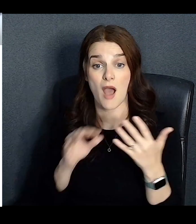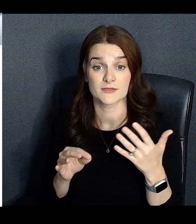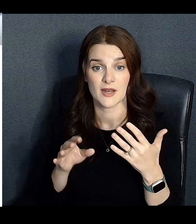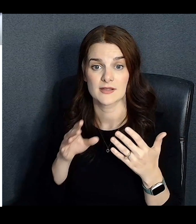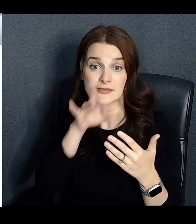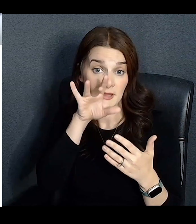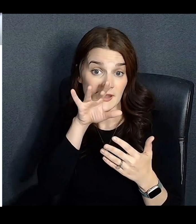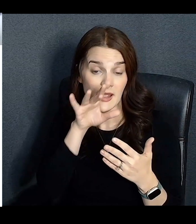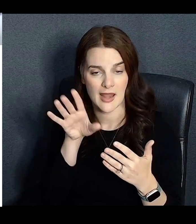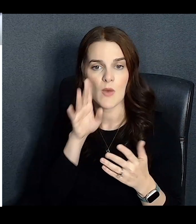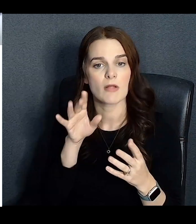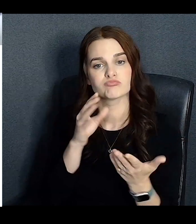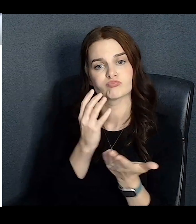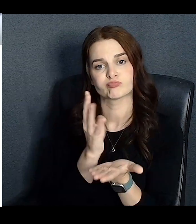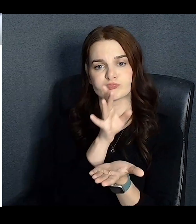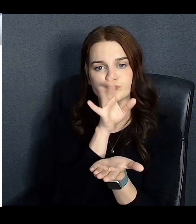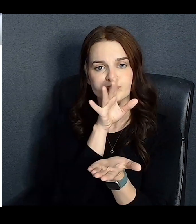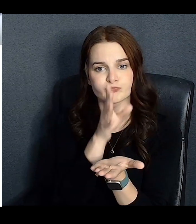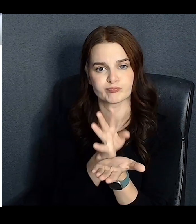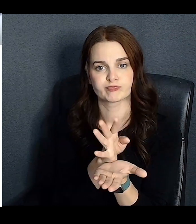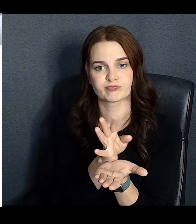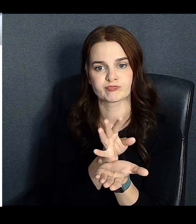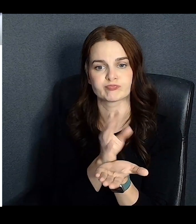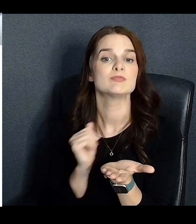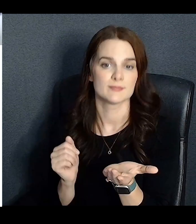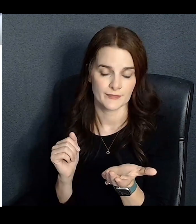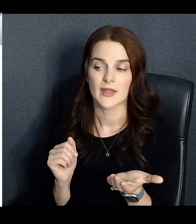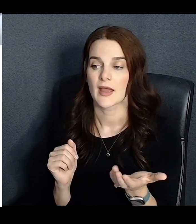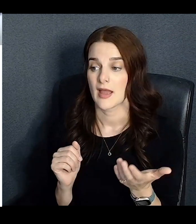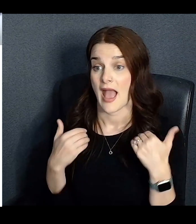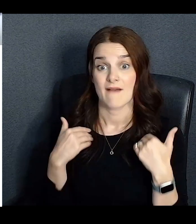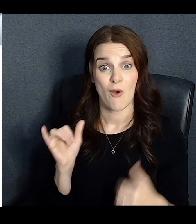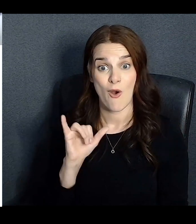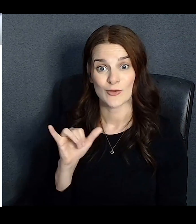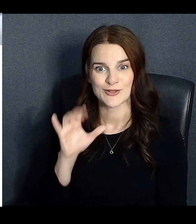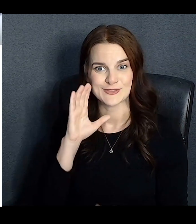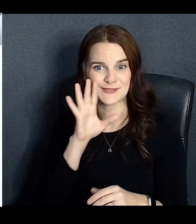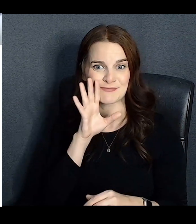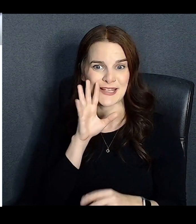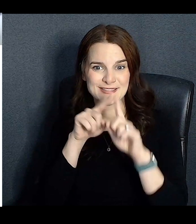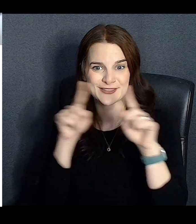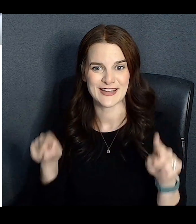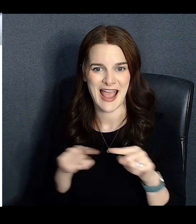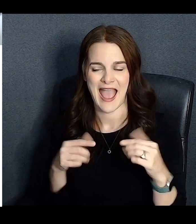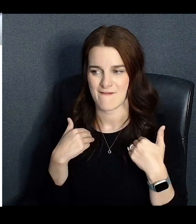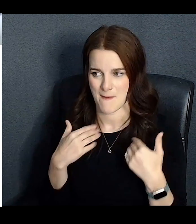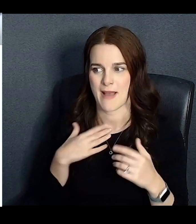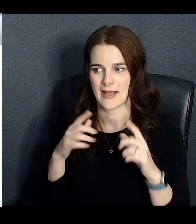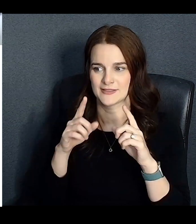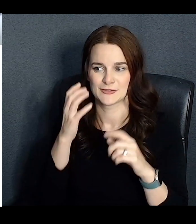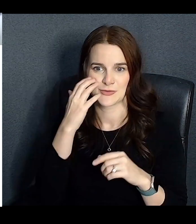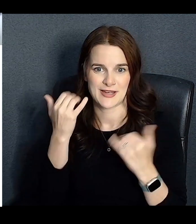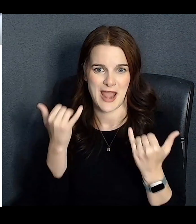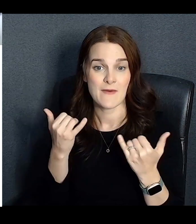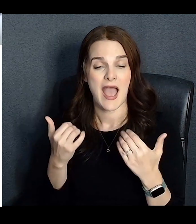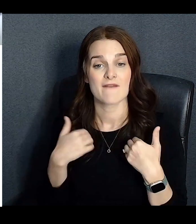then it speaks to you. The other way that you can do this is you could do speak screen. So I have this currently on my screen right now, and I can use my